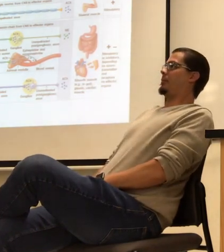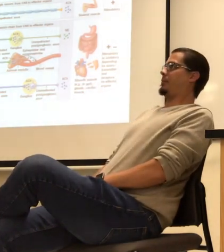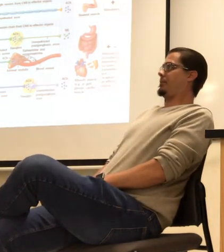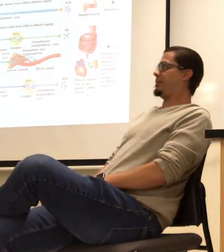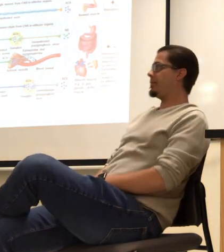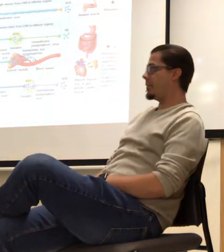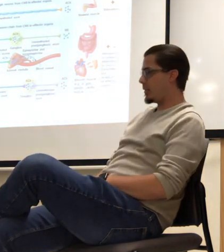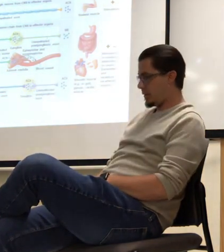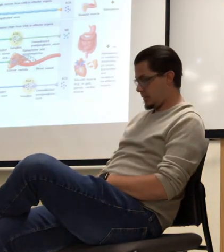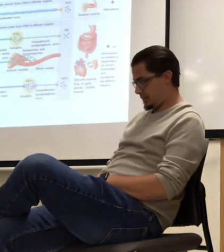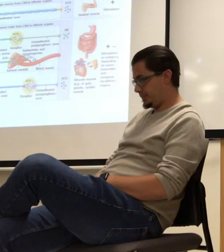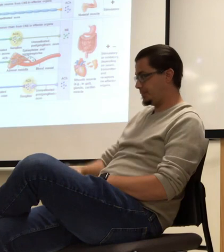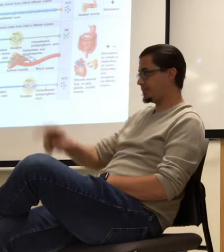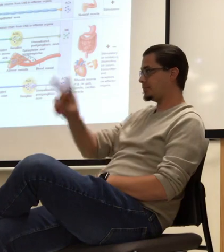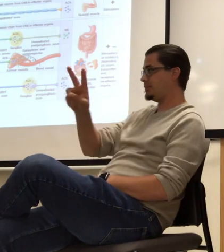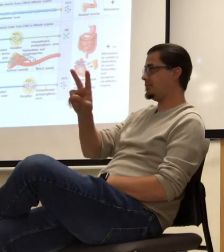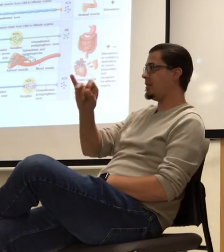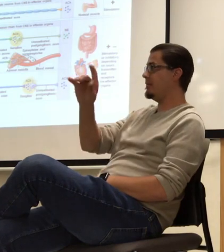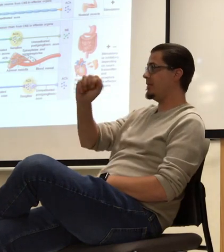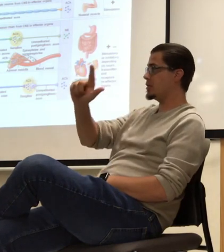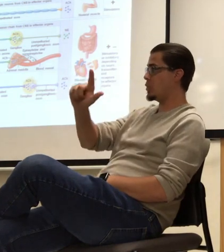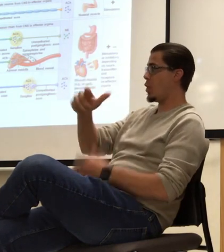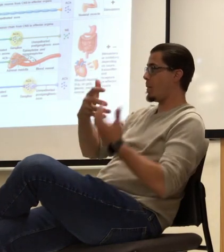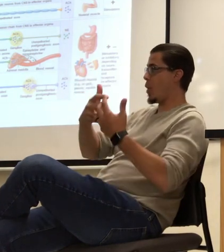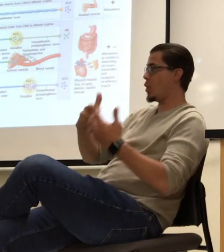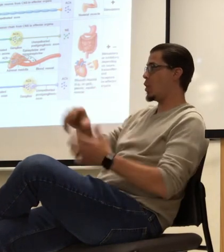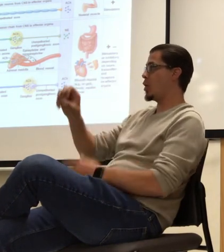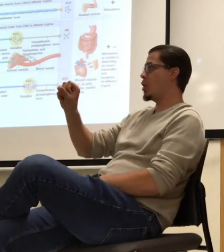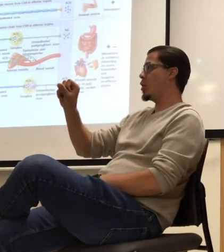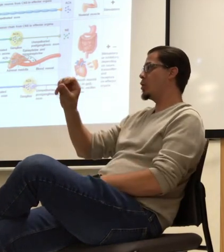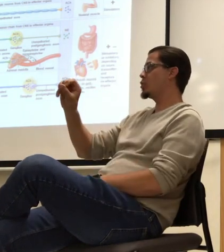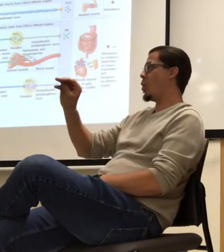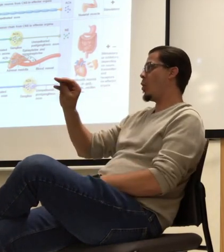So again, visceral motor, somatic motor.